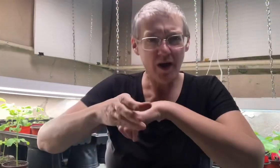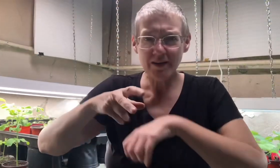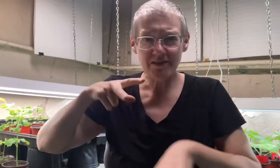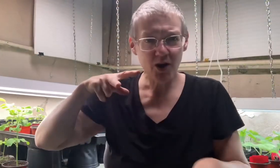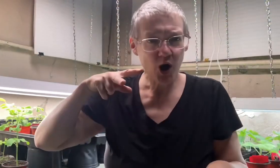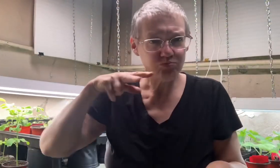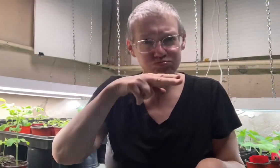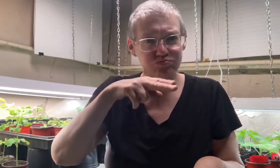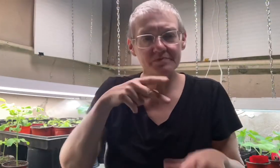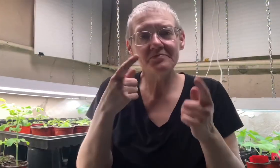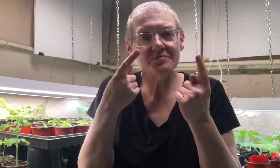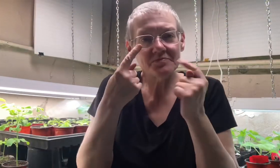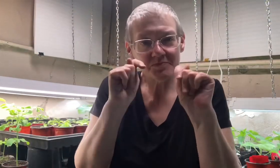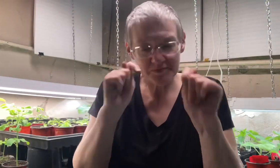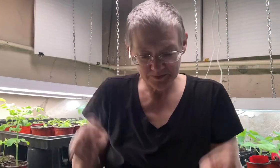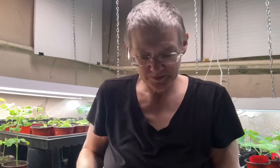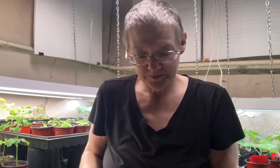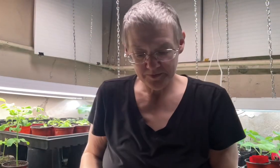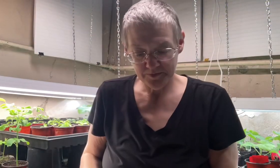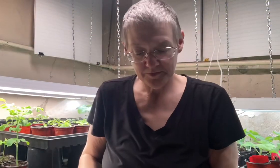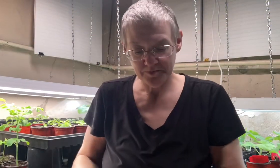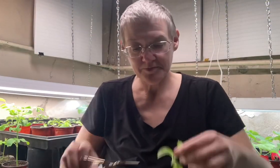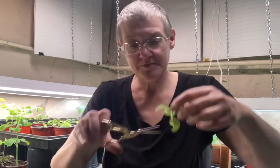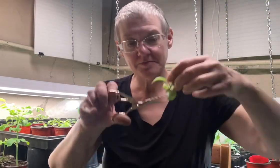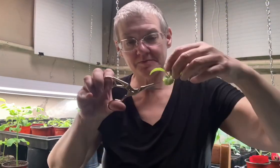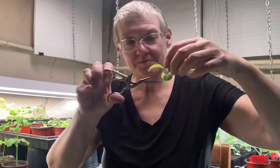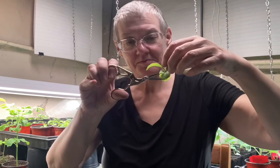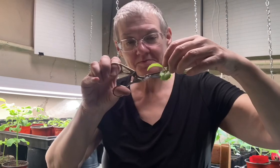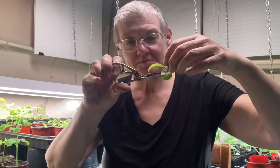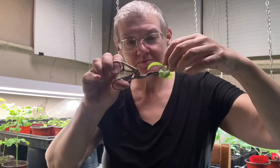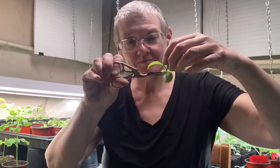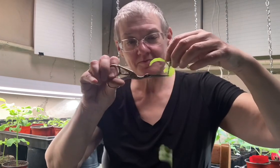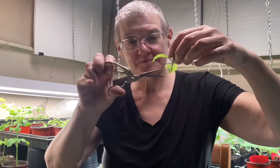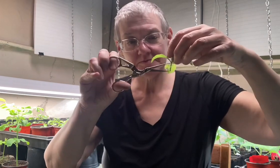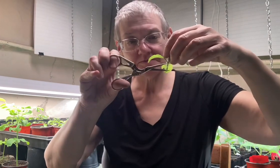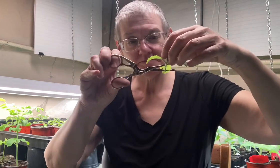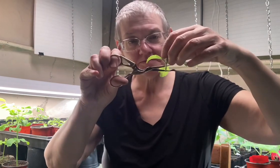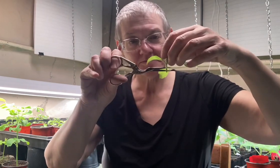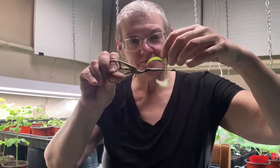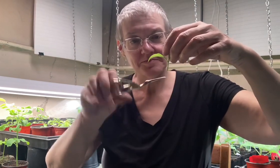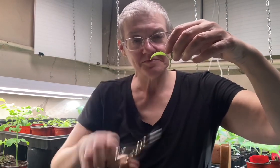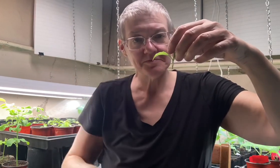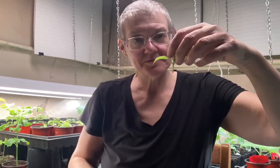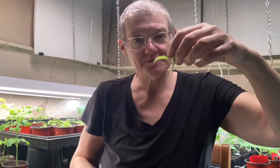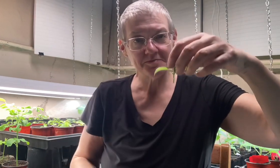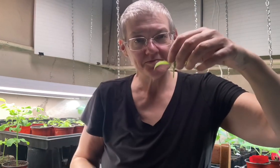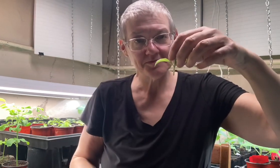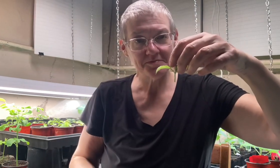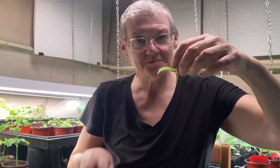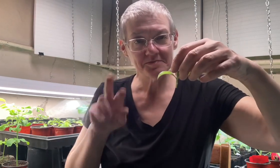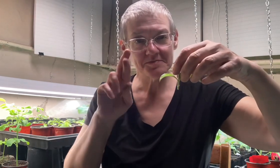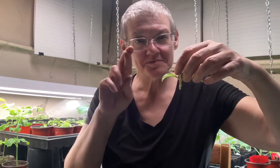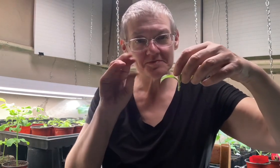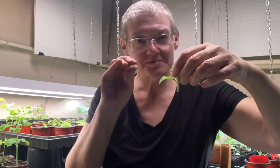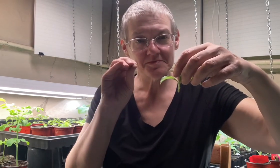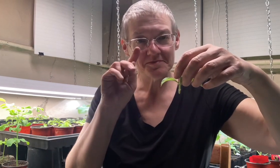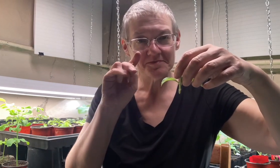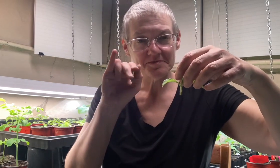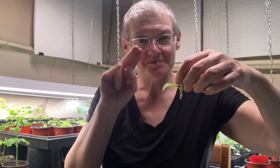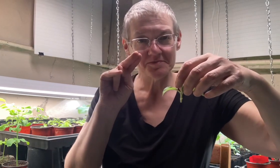Now if you feel like this is a waste, you can try trimming off the lower leaves, dipping it in rooting